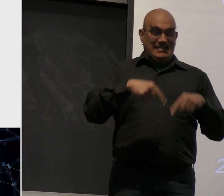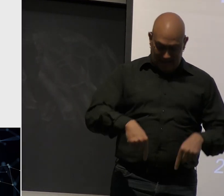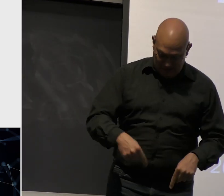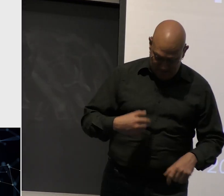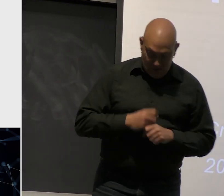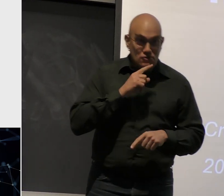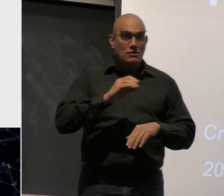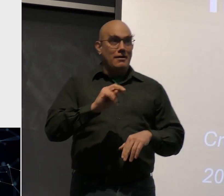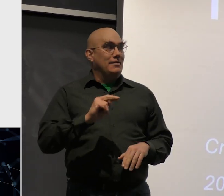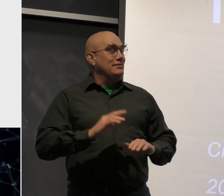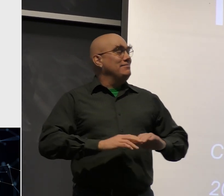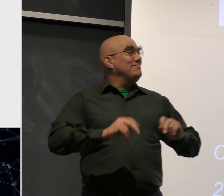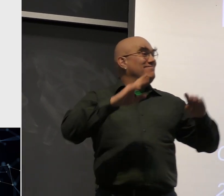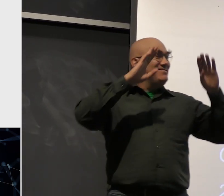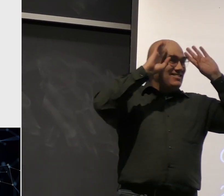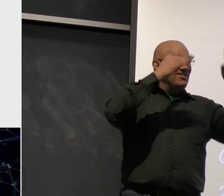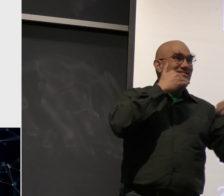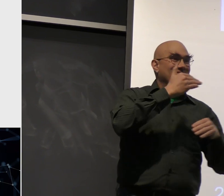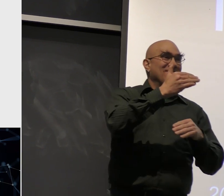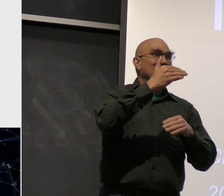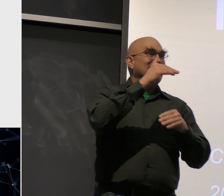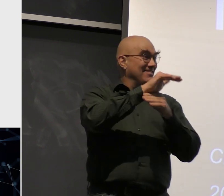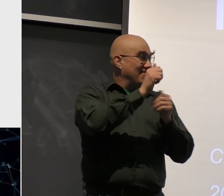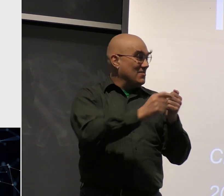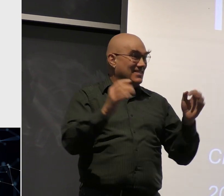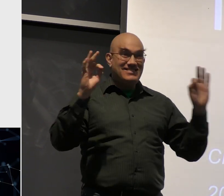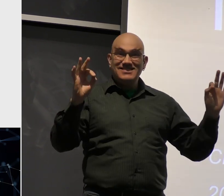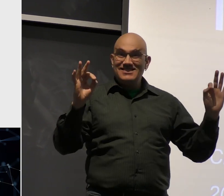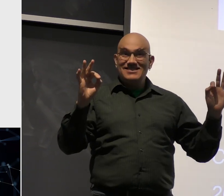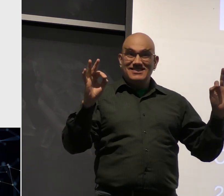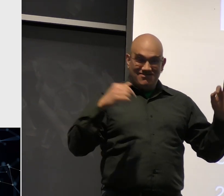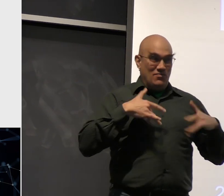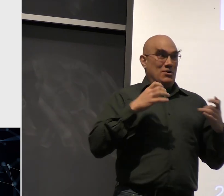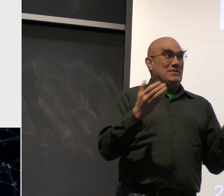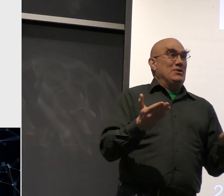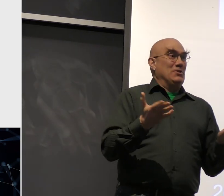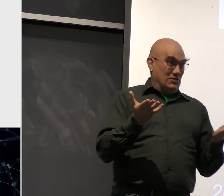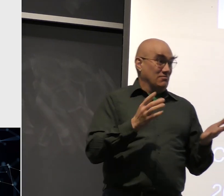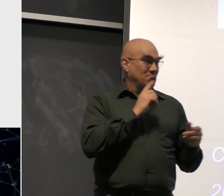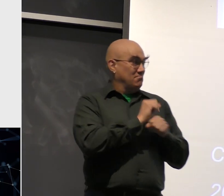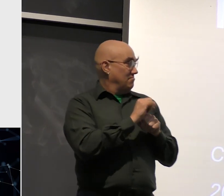Okay, I've got a spot right here, and I gotta make sure I stay with it. Okay, good evening, everyone. So thrilled to be